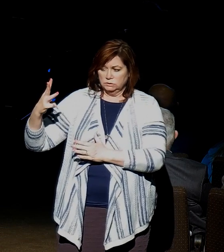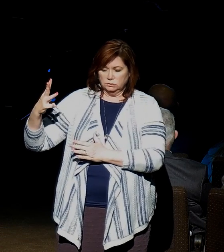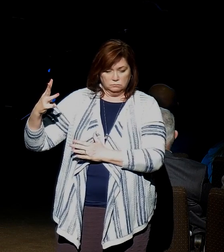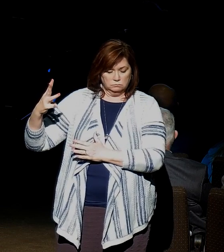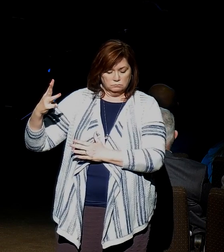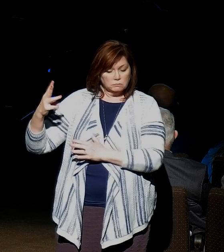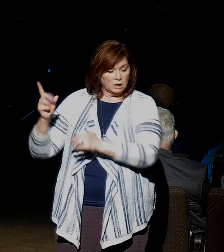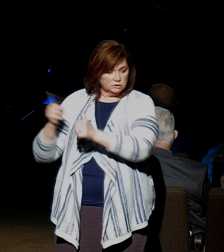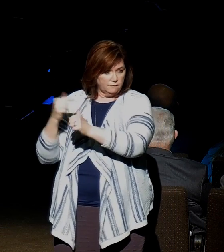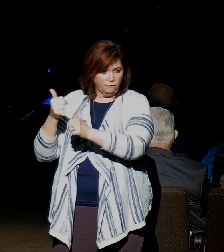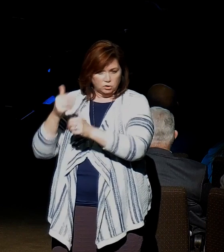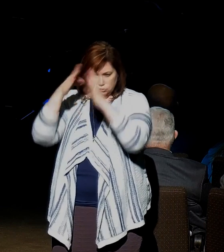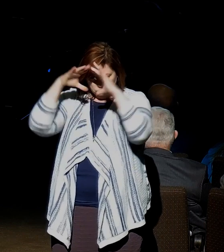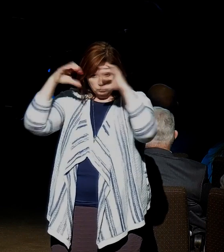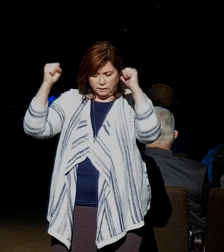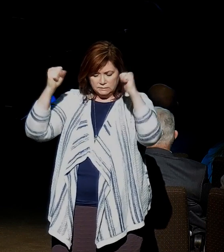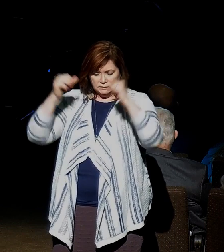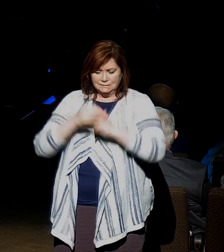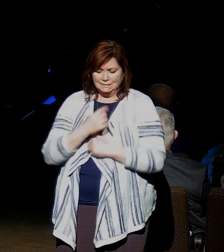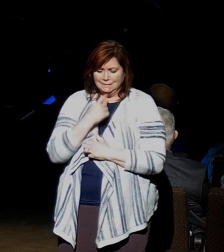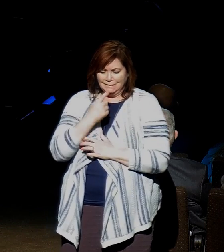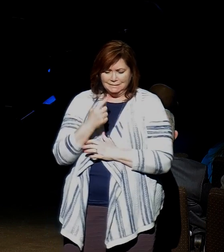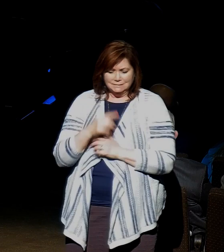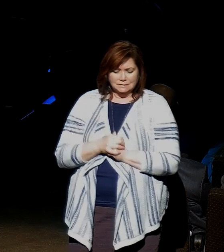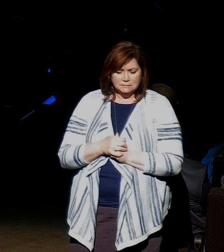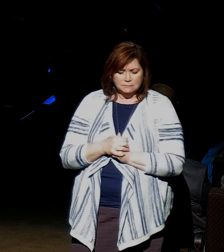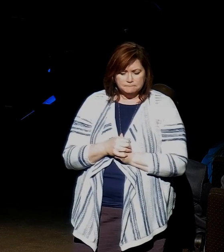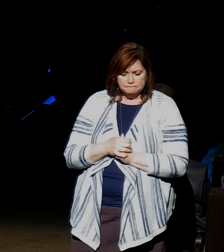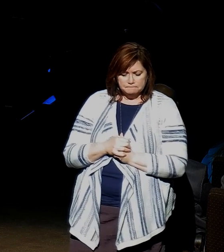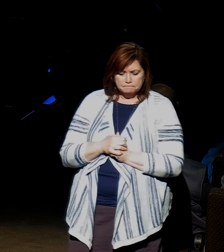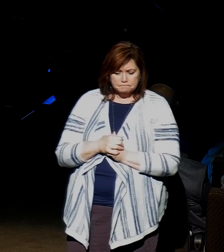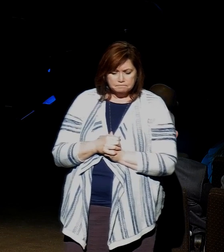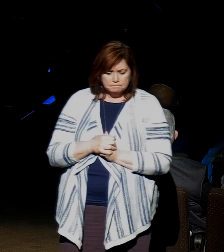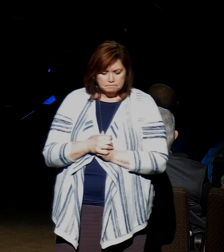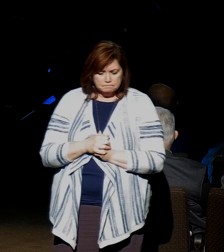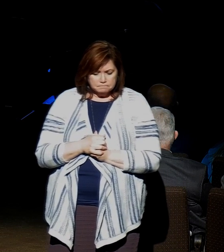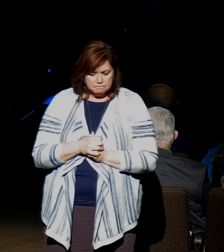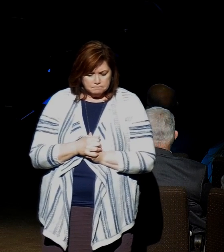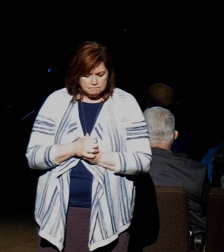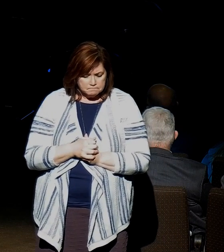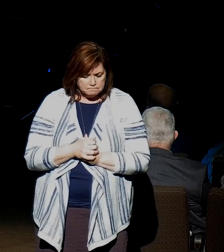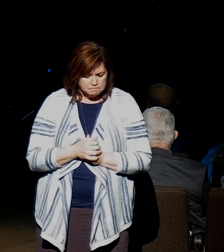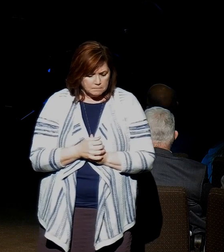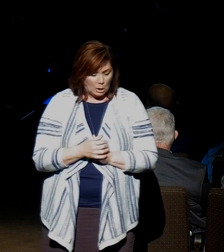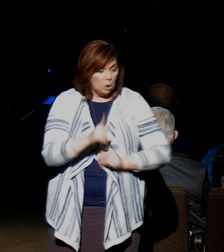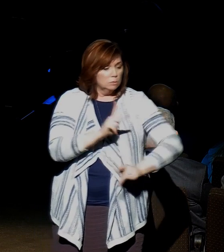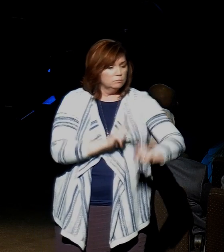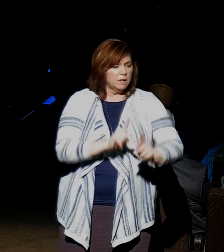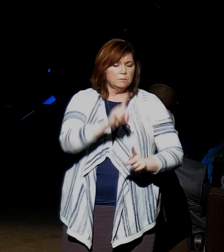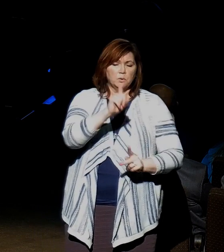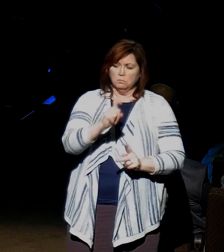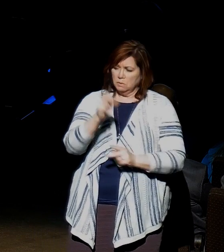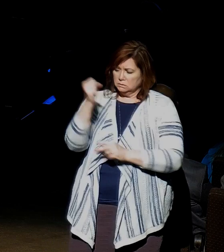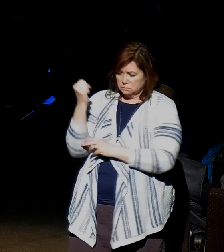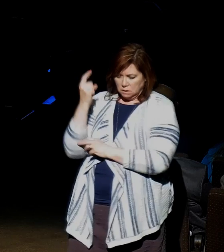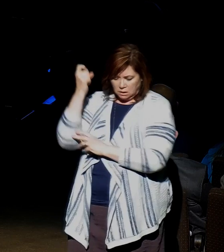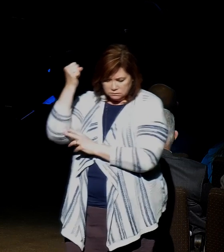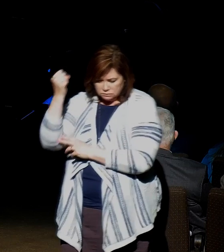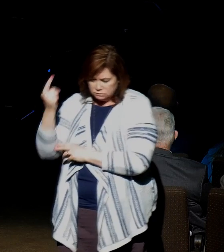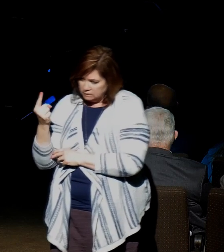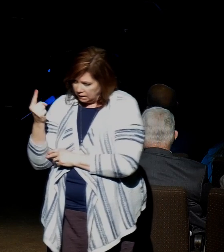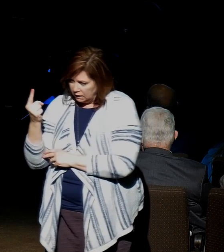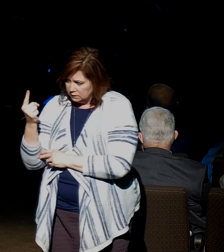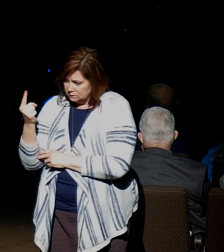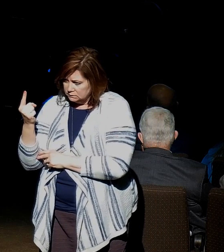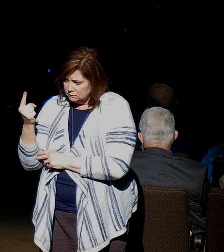"No people can be bound to acknowledge and adore the invisible hand which conducts the affairs of men more than the people of the